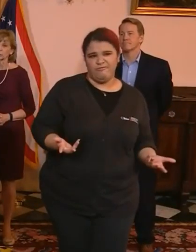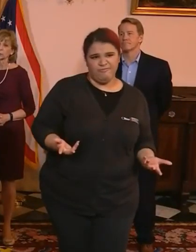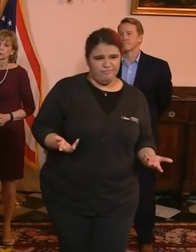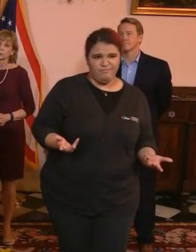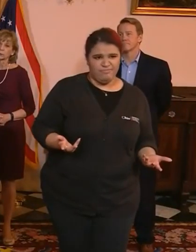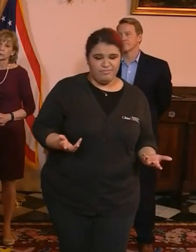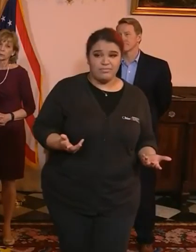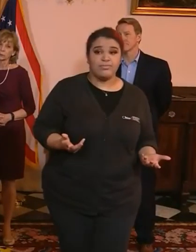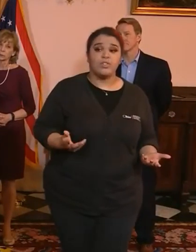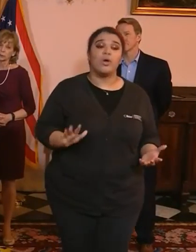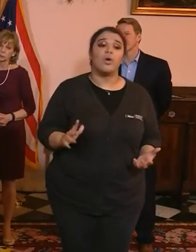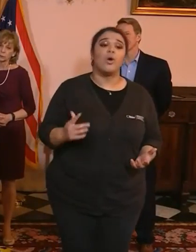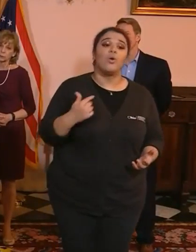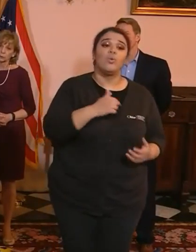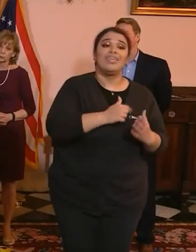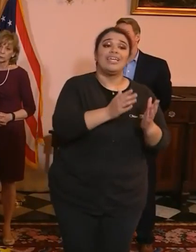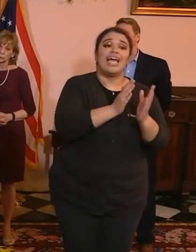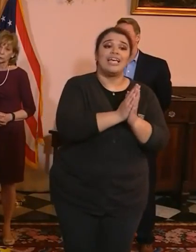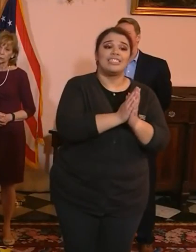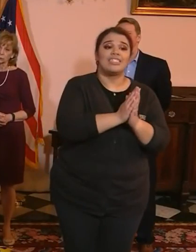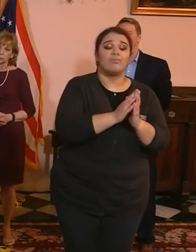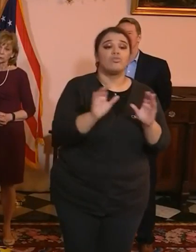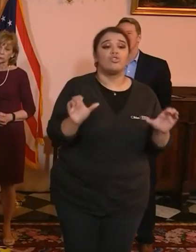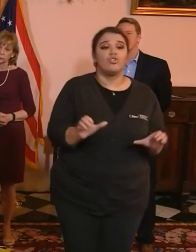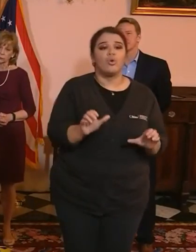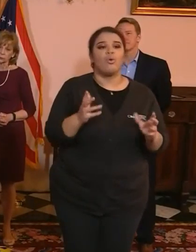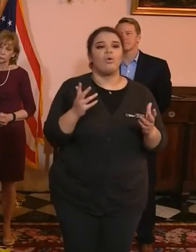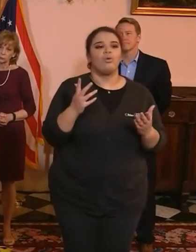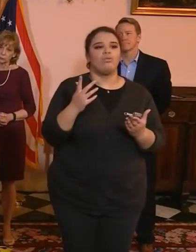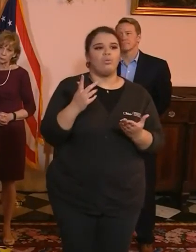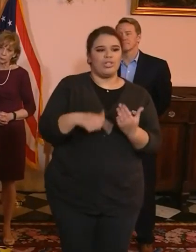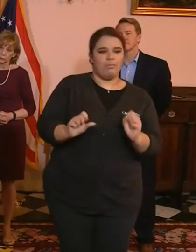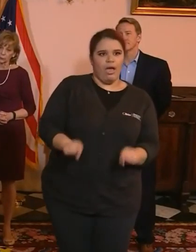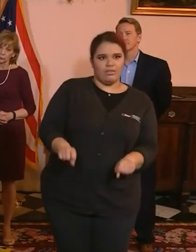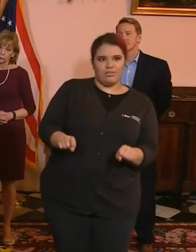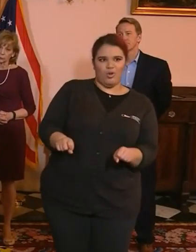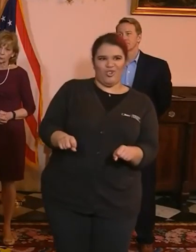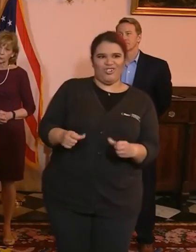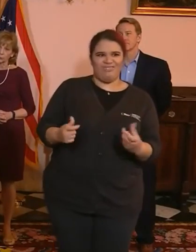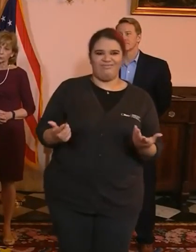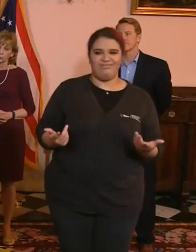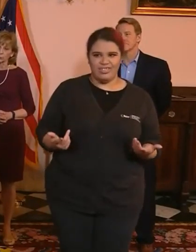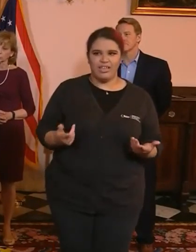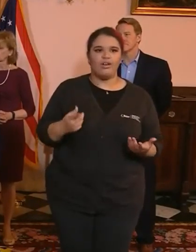only ask them to do what they can do, but we ask them to make every effort that they can.